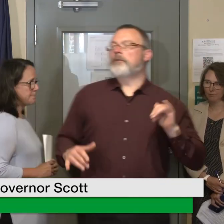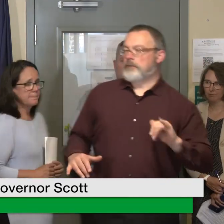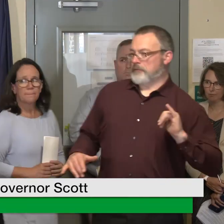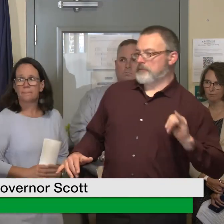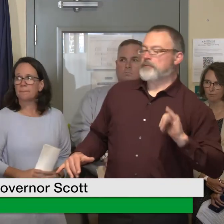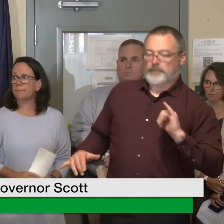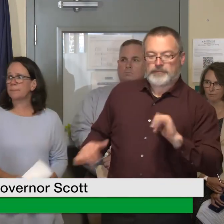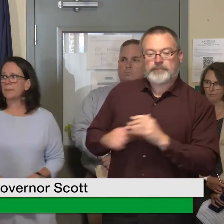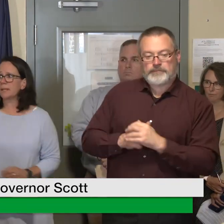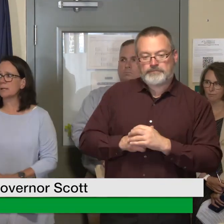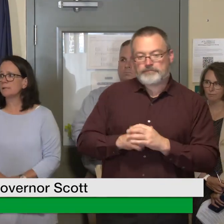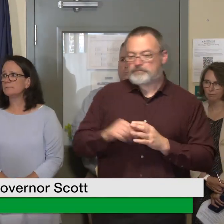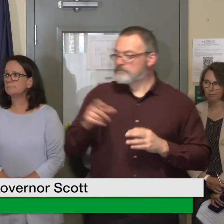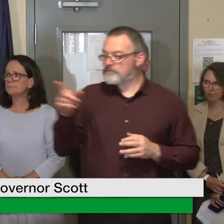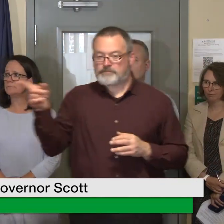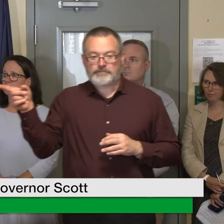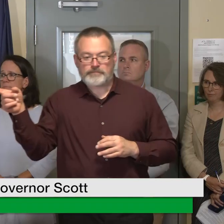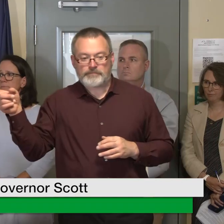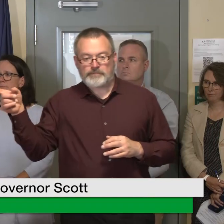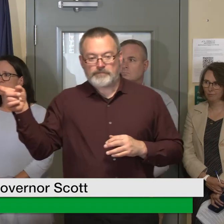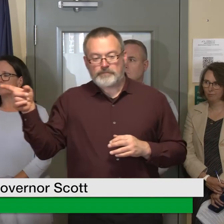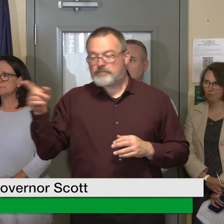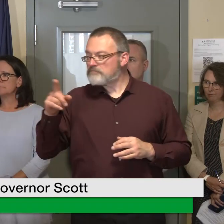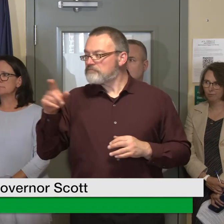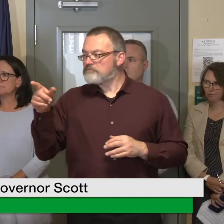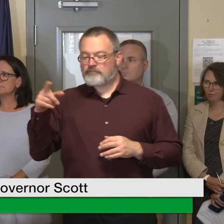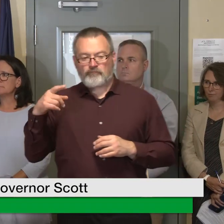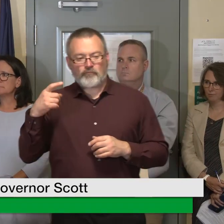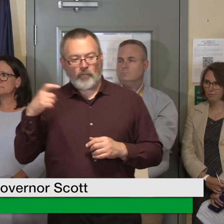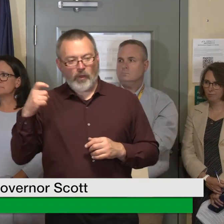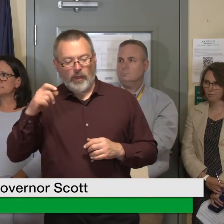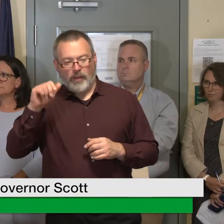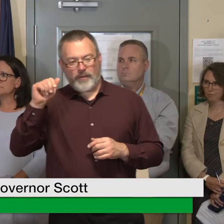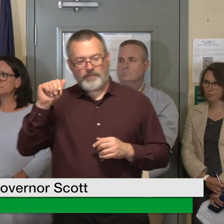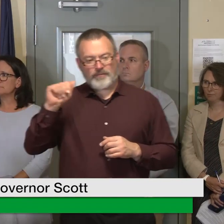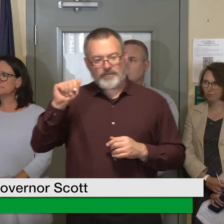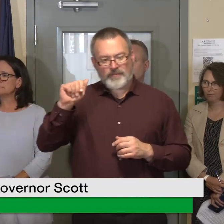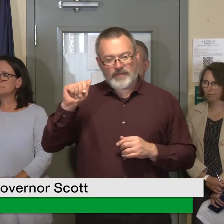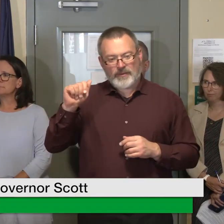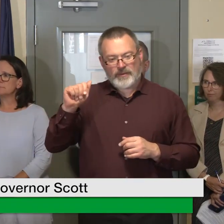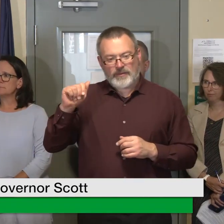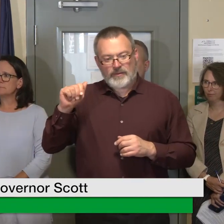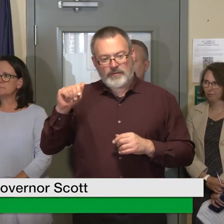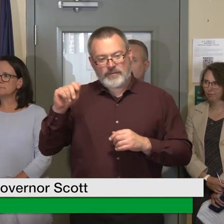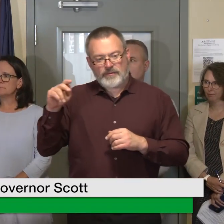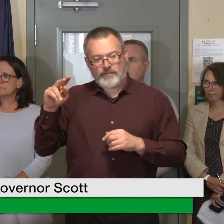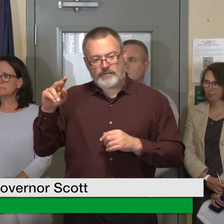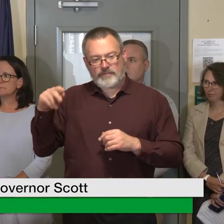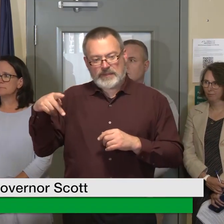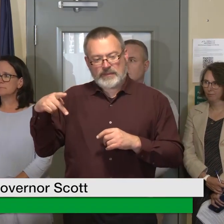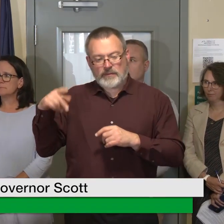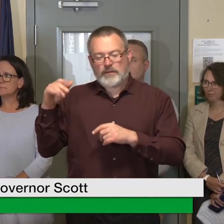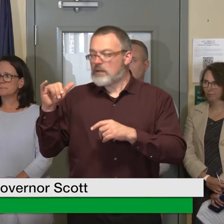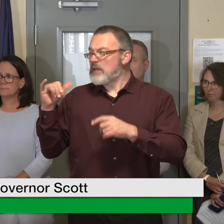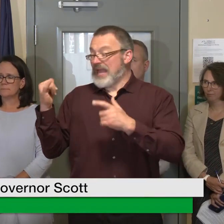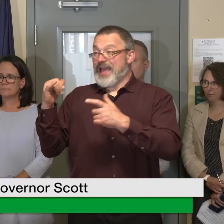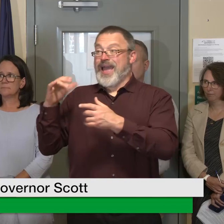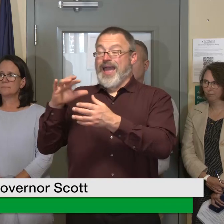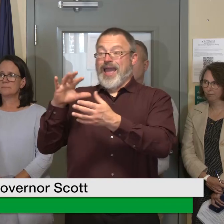Could you give us a sense of how preliminary damage reports to 211 compare to